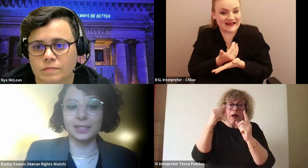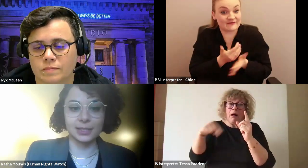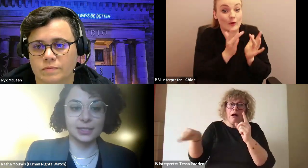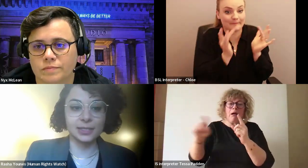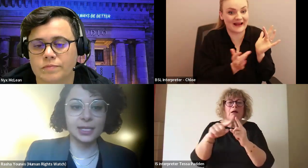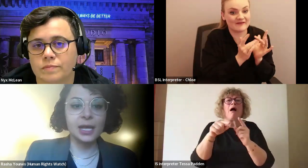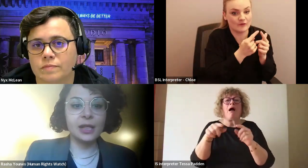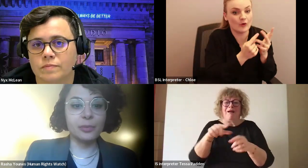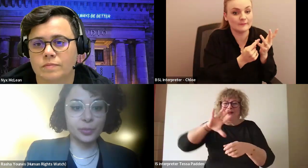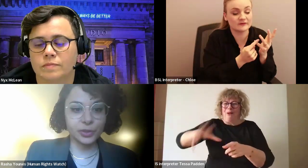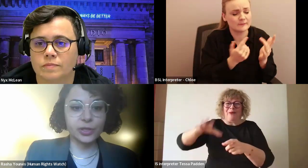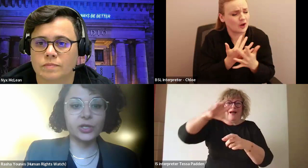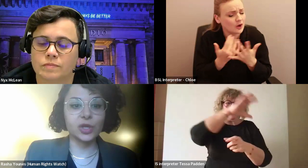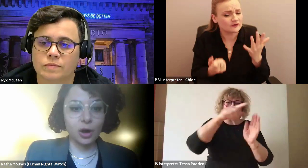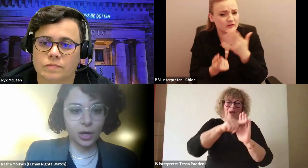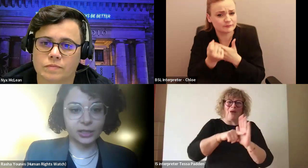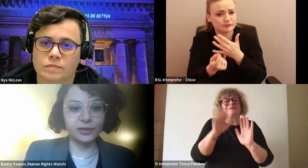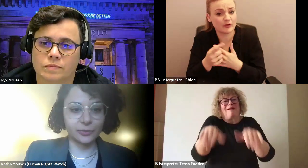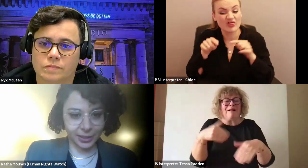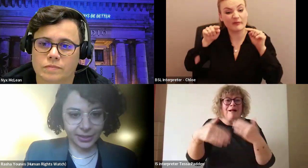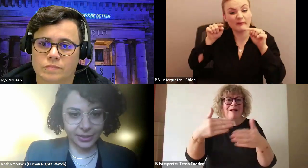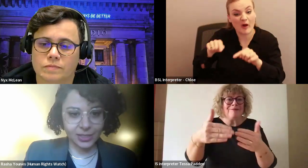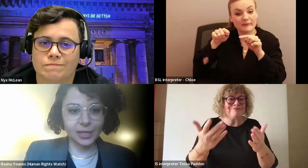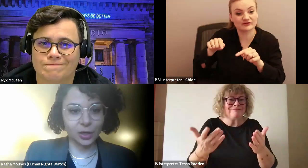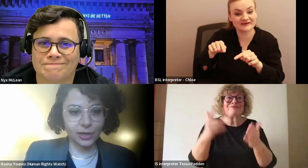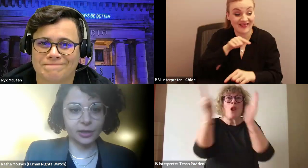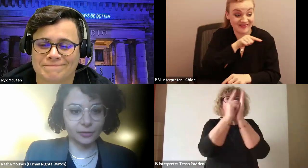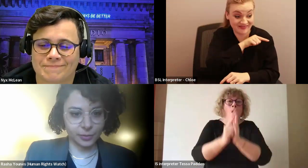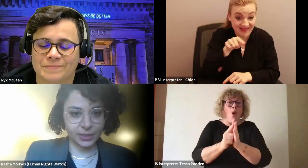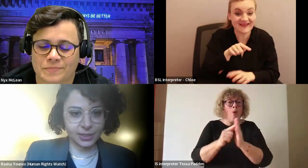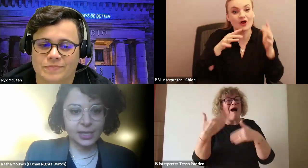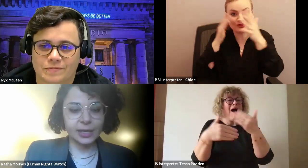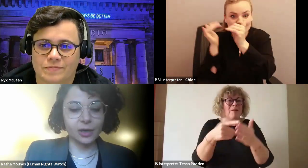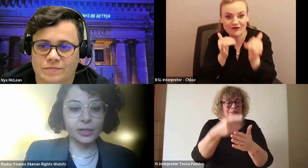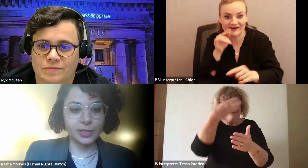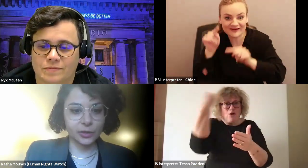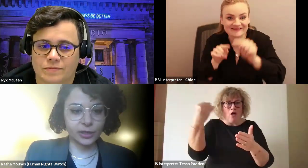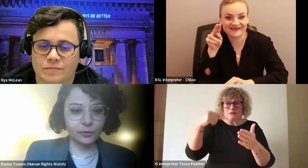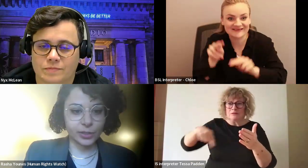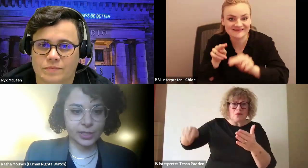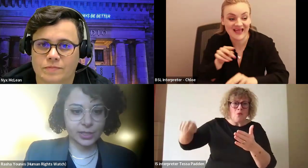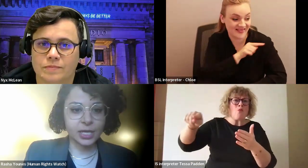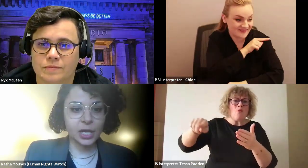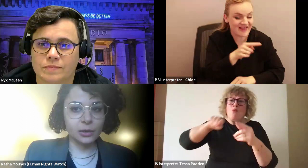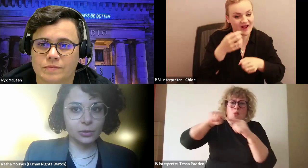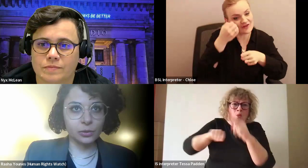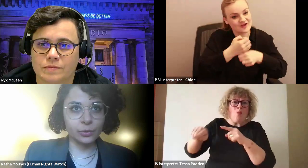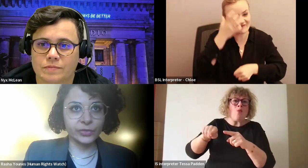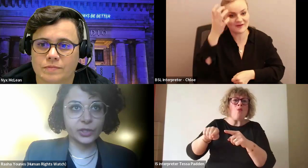many instances, the perpetrators are the regulators and are the government and are the security